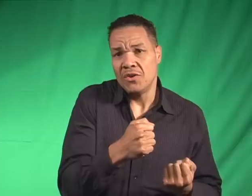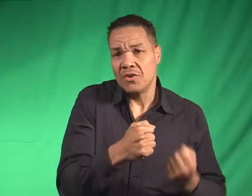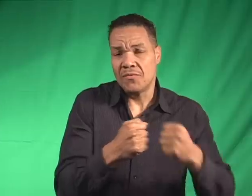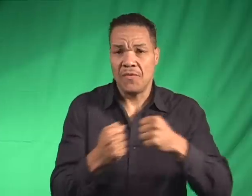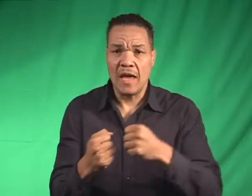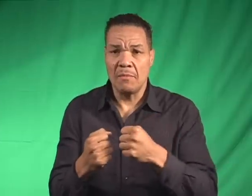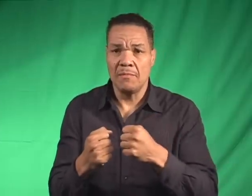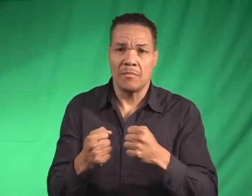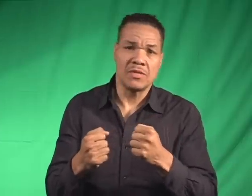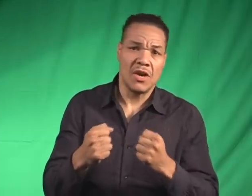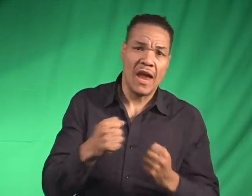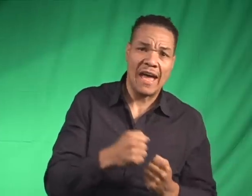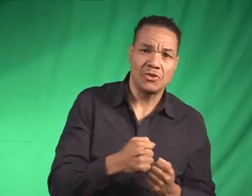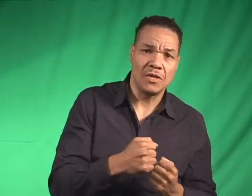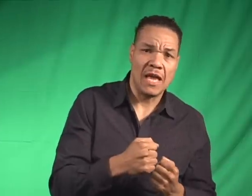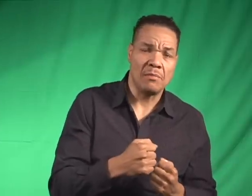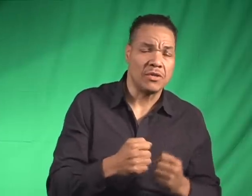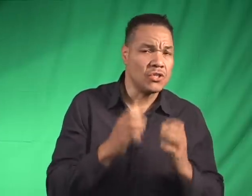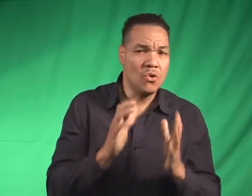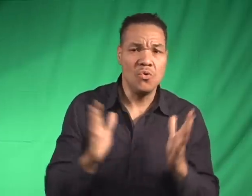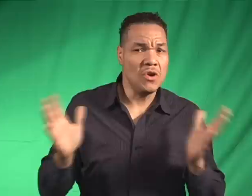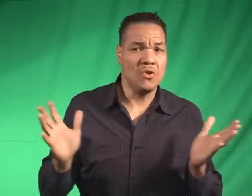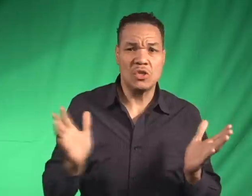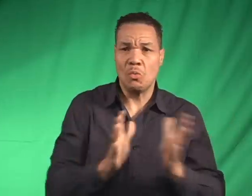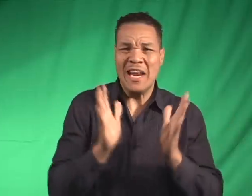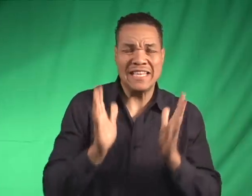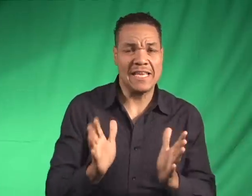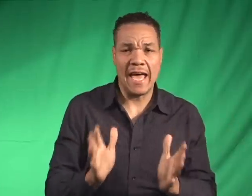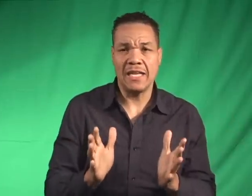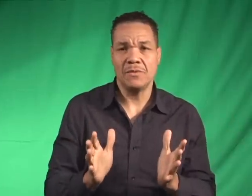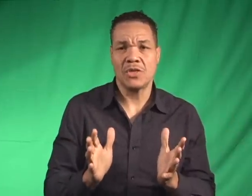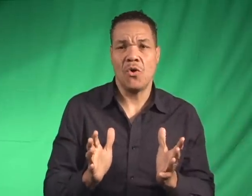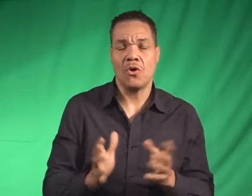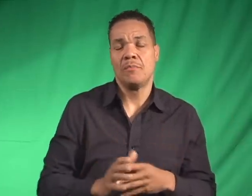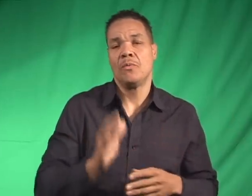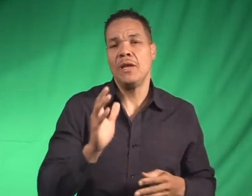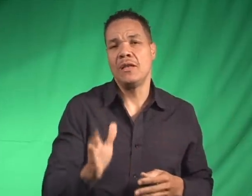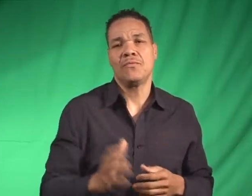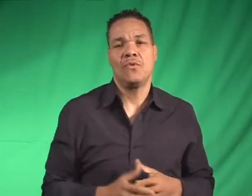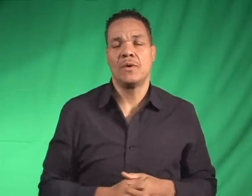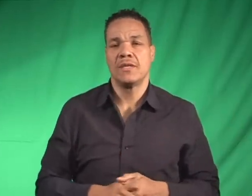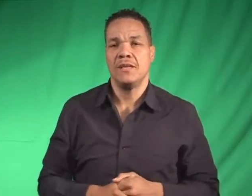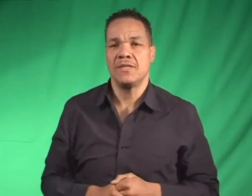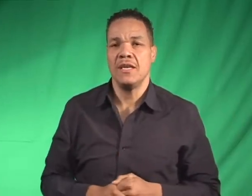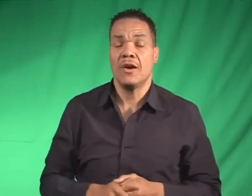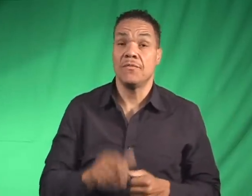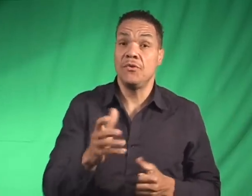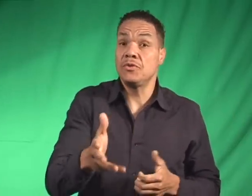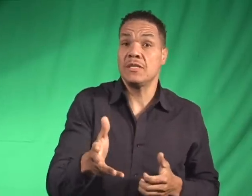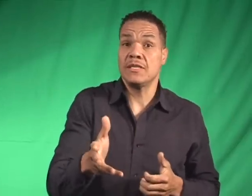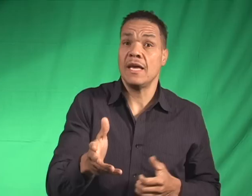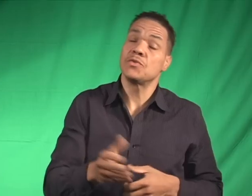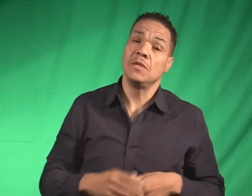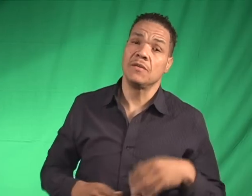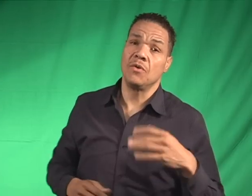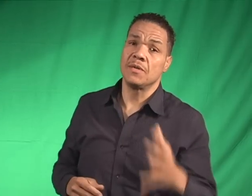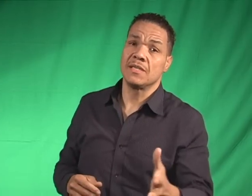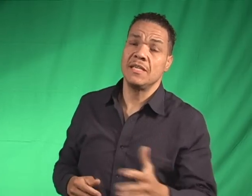know, your family members are your actual enablers. So who knows what exactly was going on, but we look forward to seeing her future success. We look forward to seeing